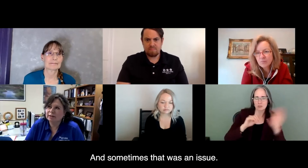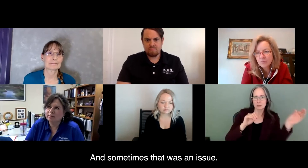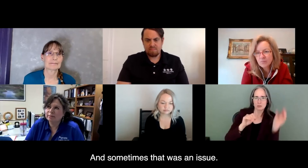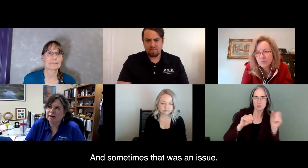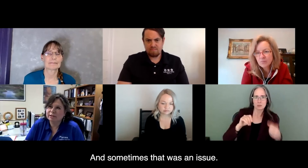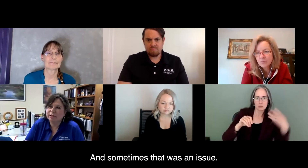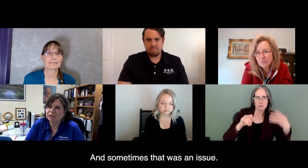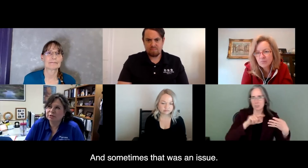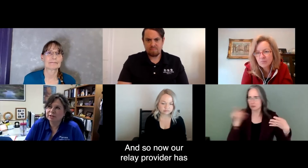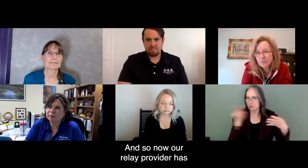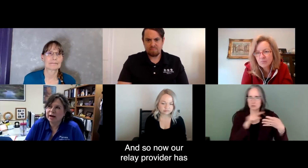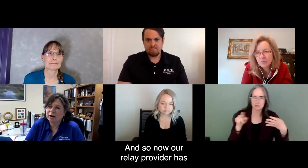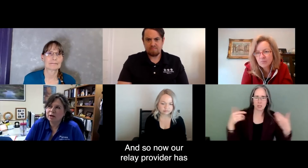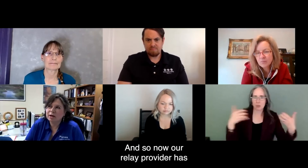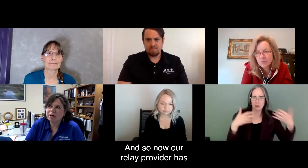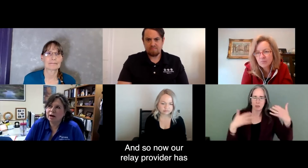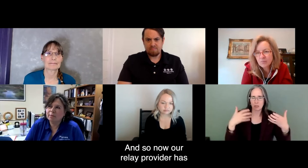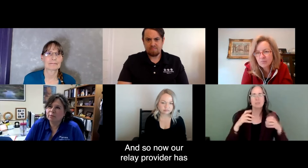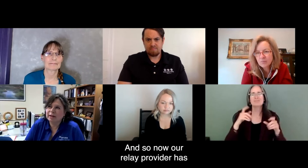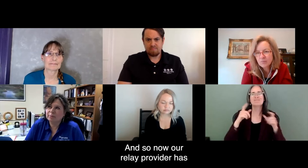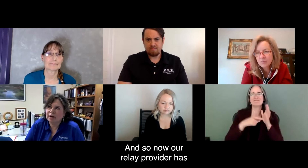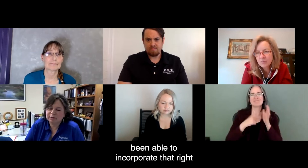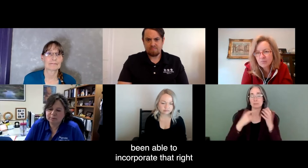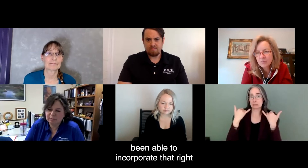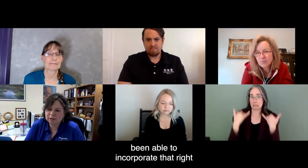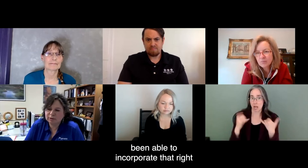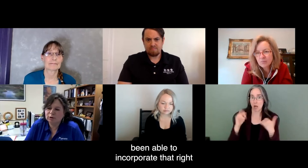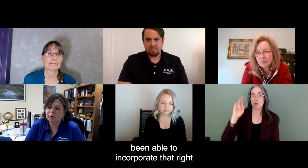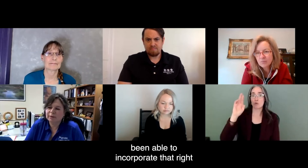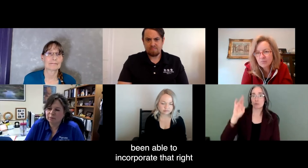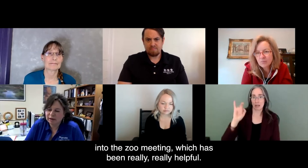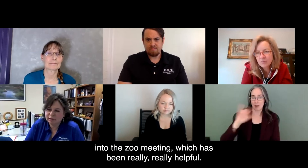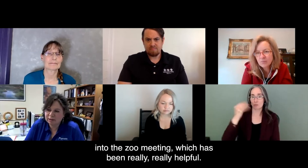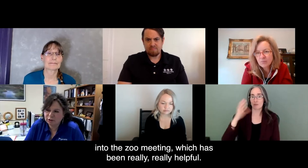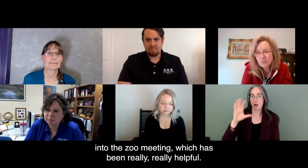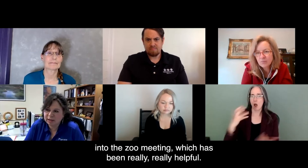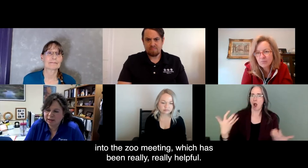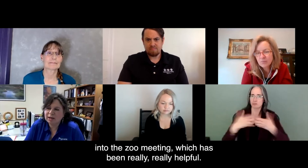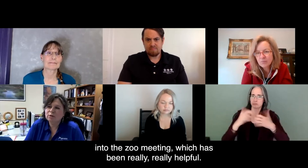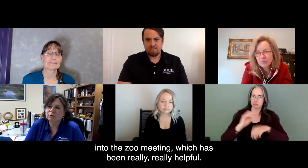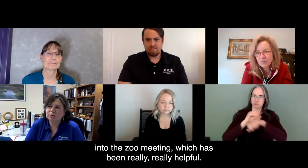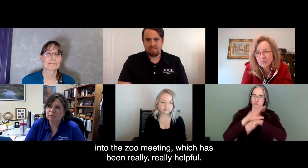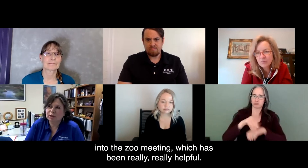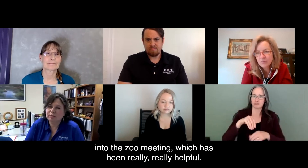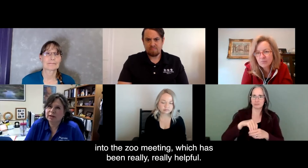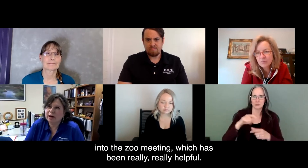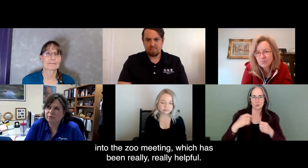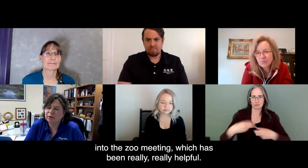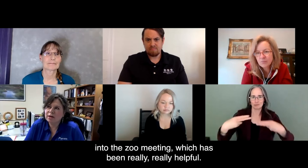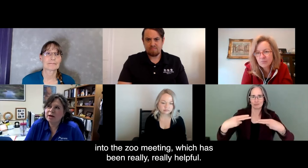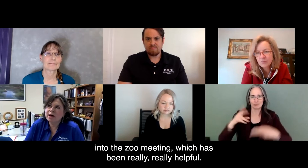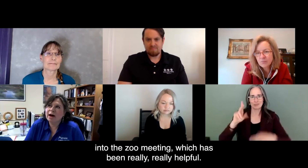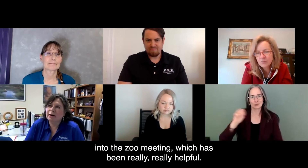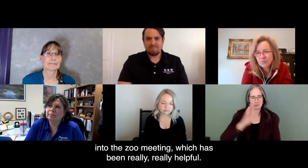and sometimes that was an issue. And so now our relay provider has been able to incorporate that right into the Zoom meeting, which has been really, really